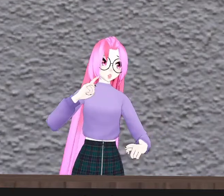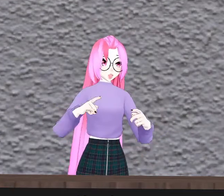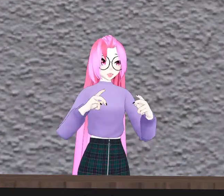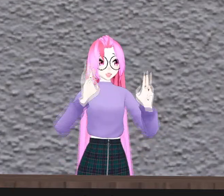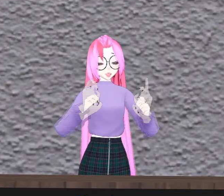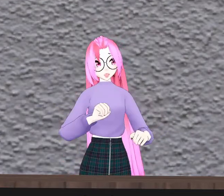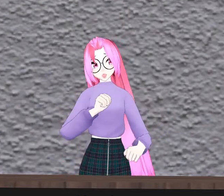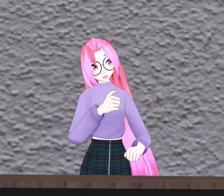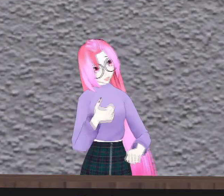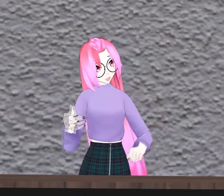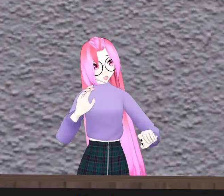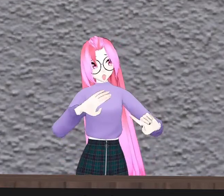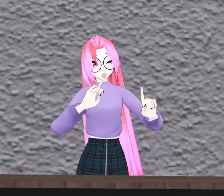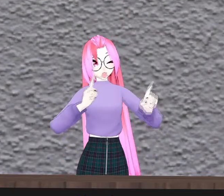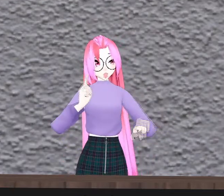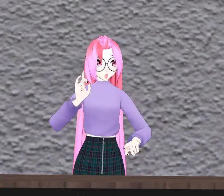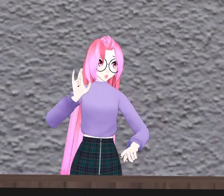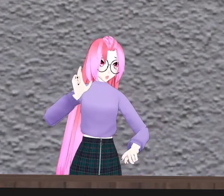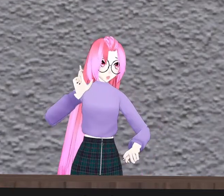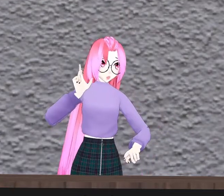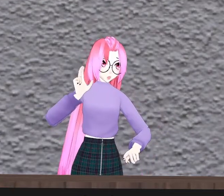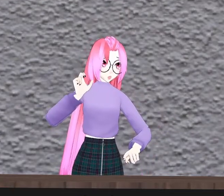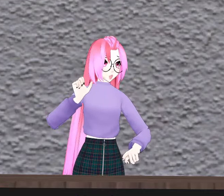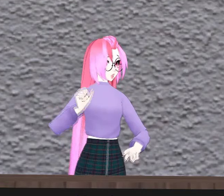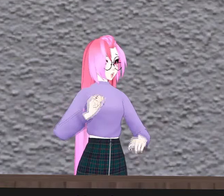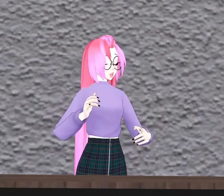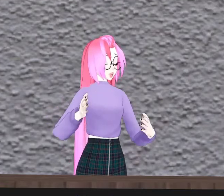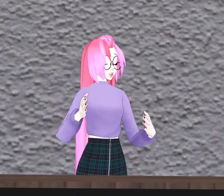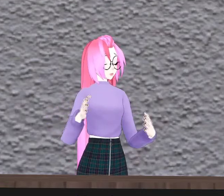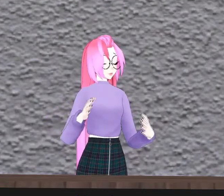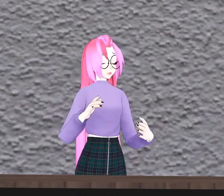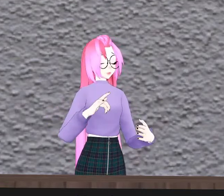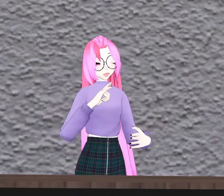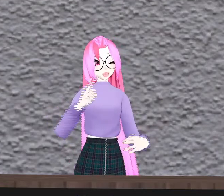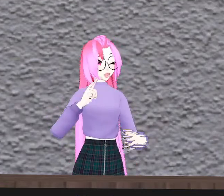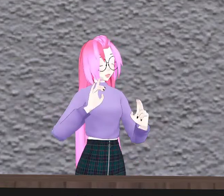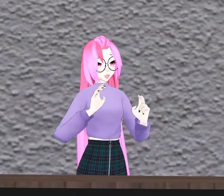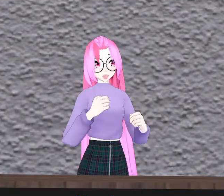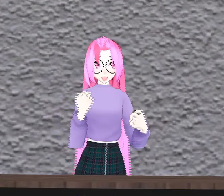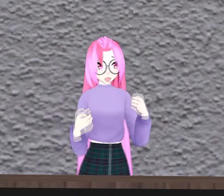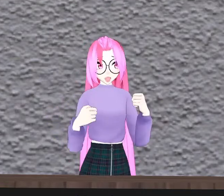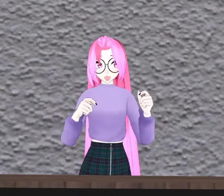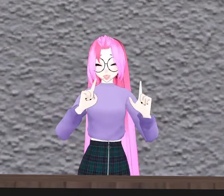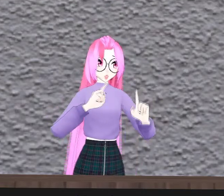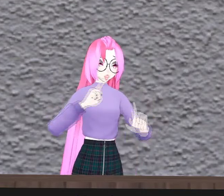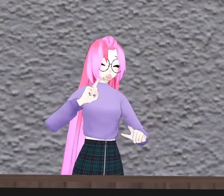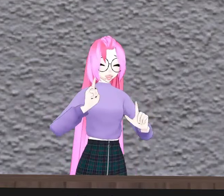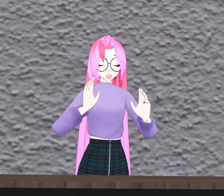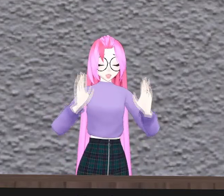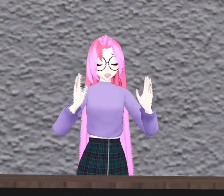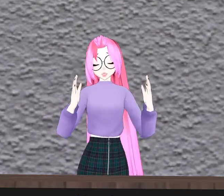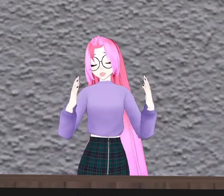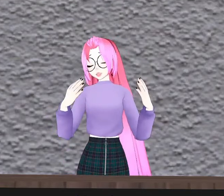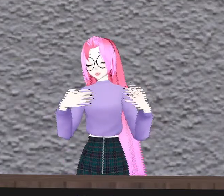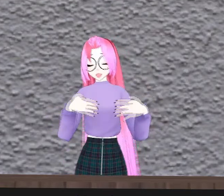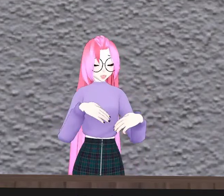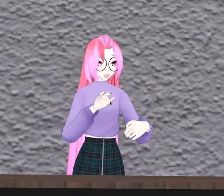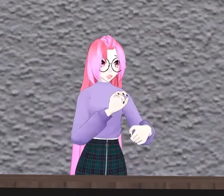people can do anything but hear. So it's like deaf people can drive, deaf people can have a